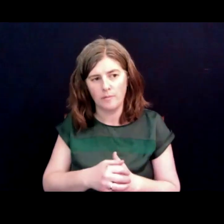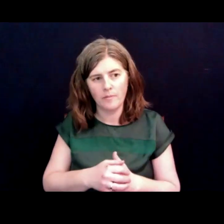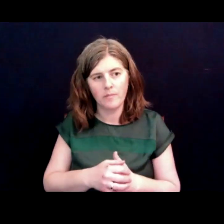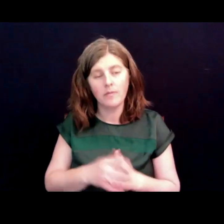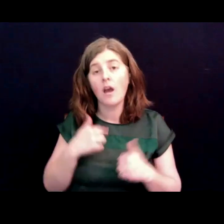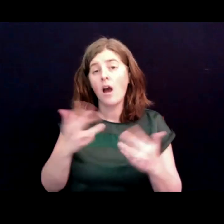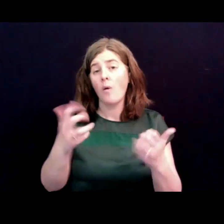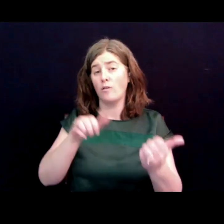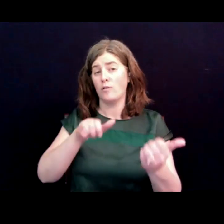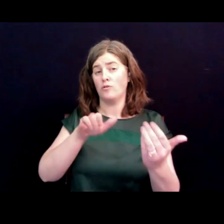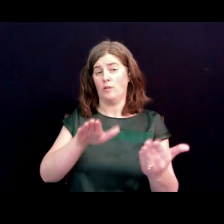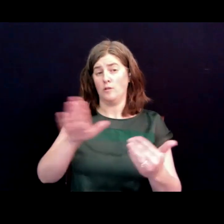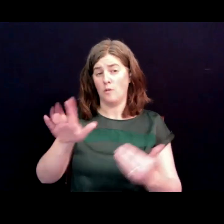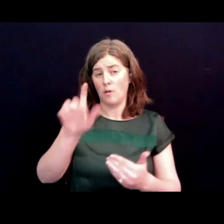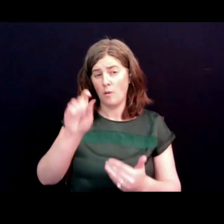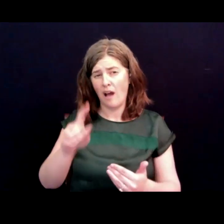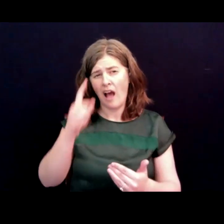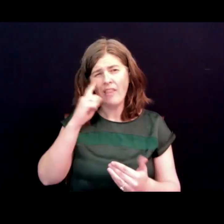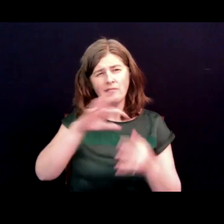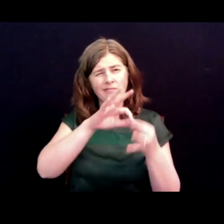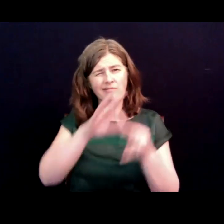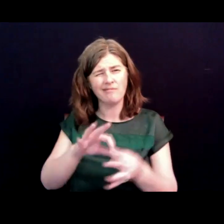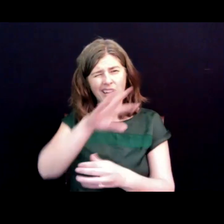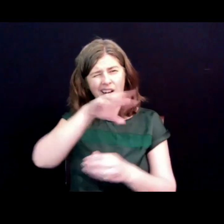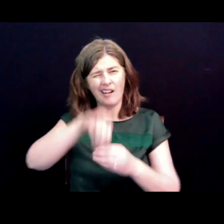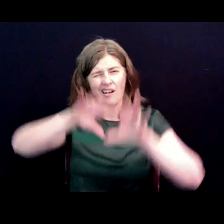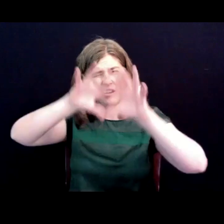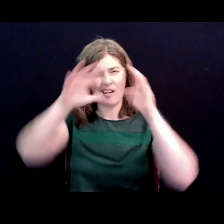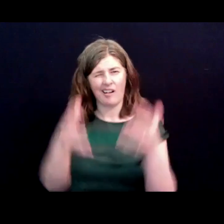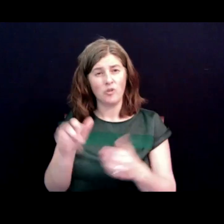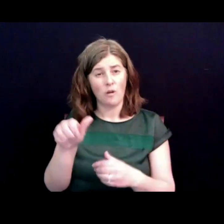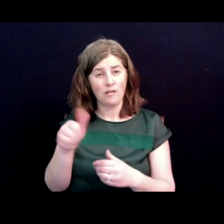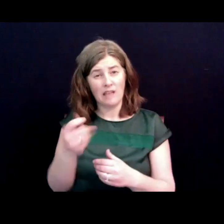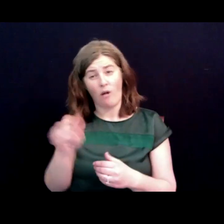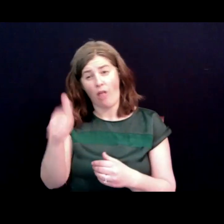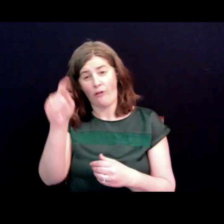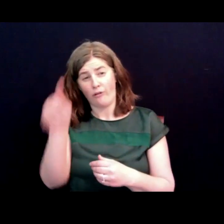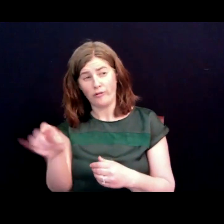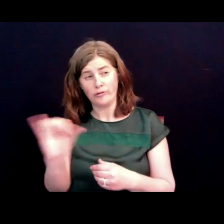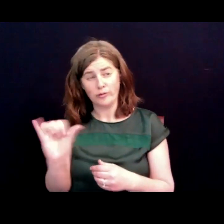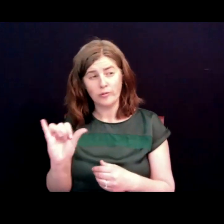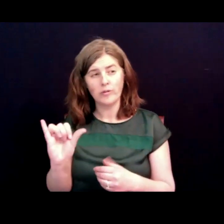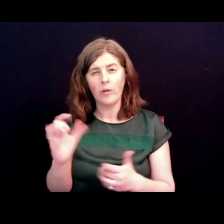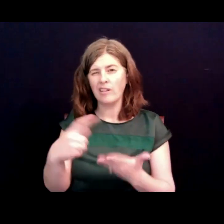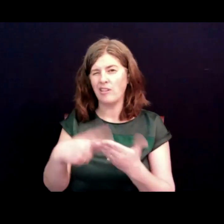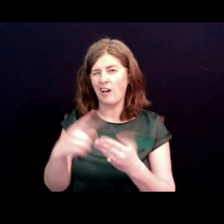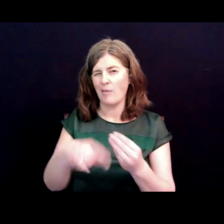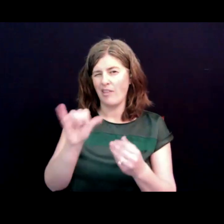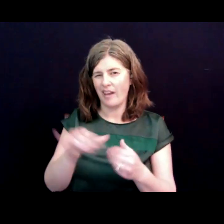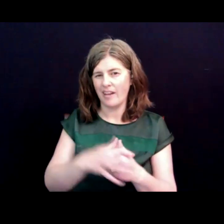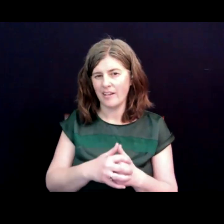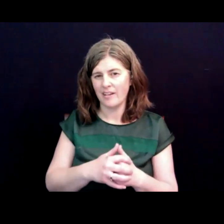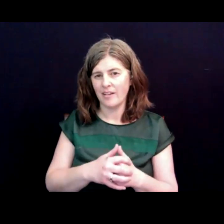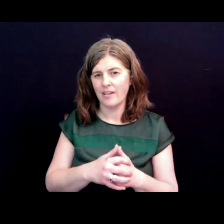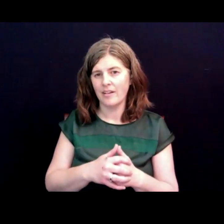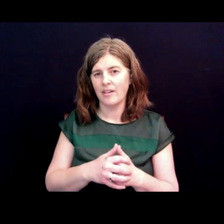want to address that question because I think it actually kind of encompasses several others. And so I want to talk about that.